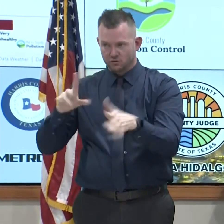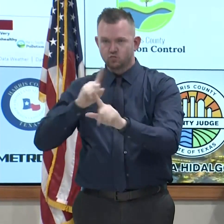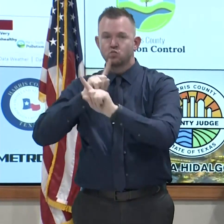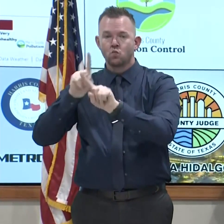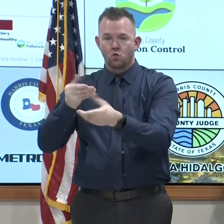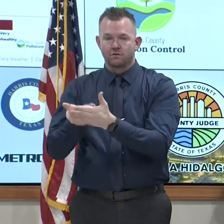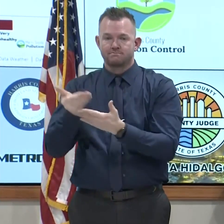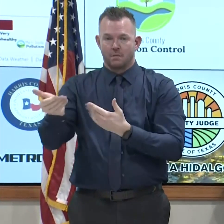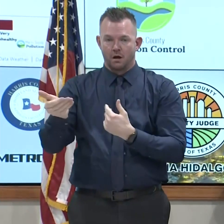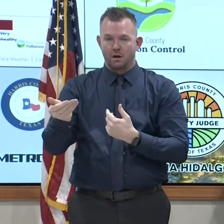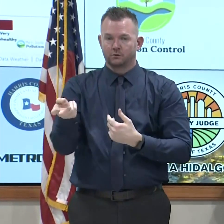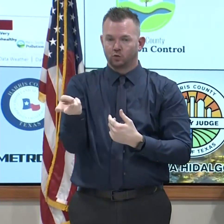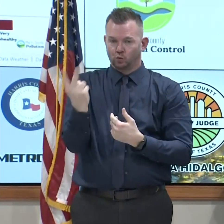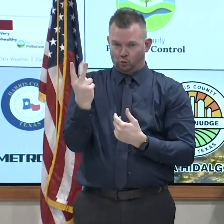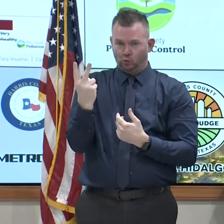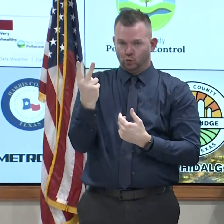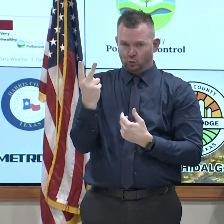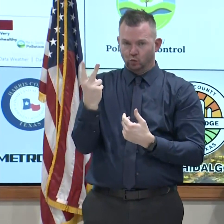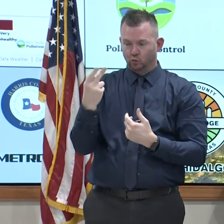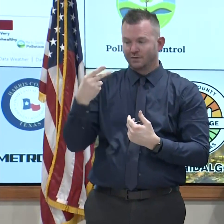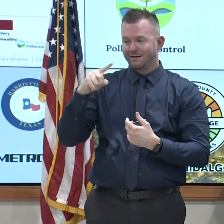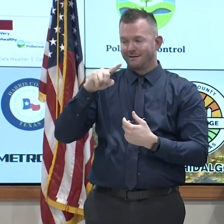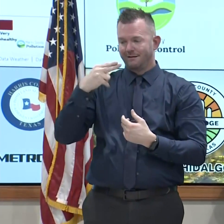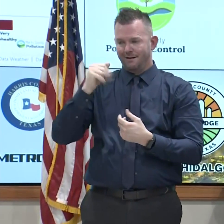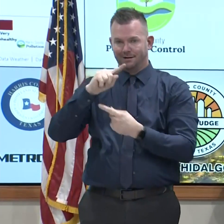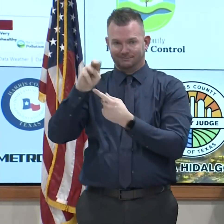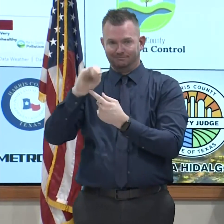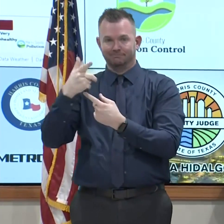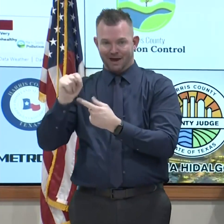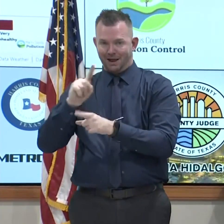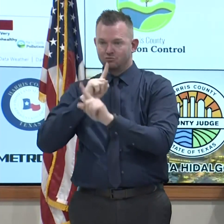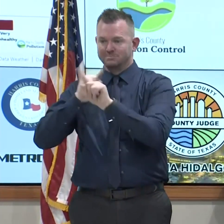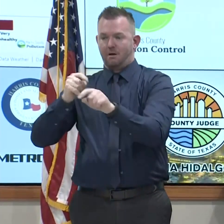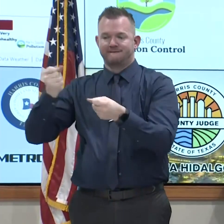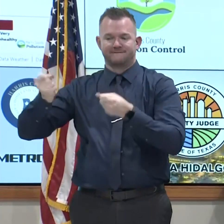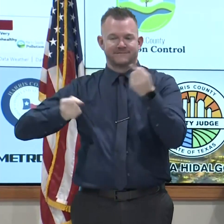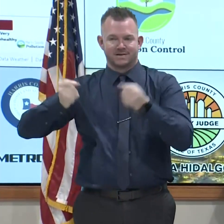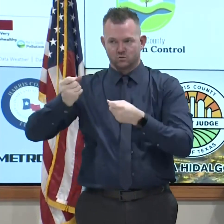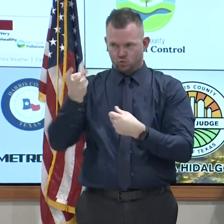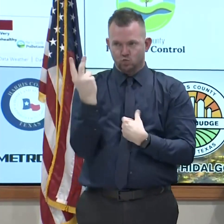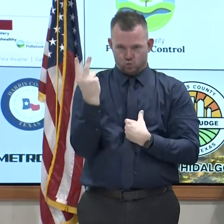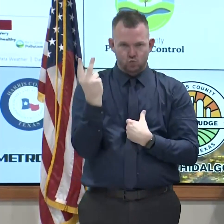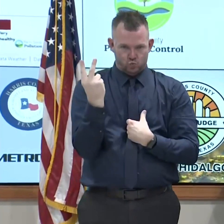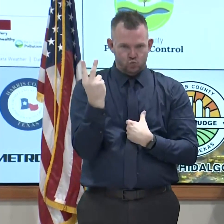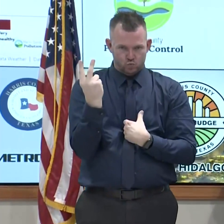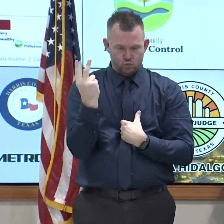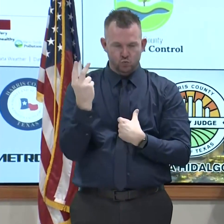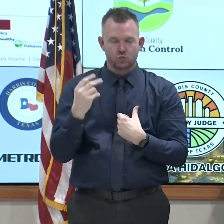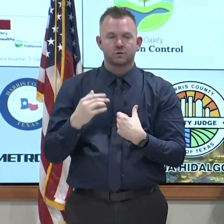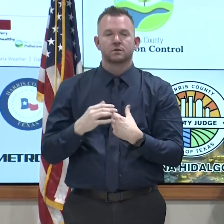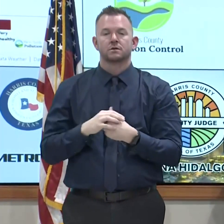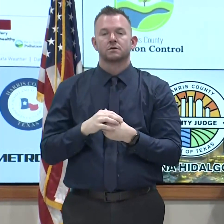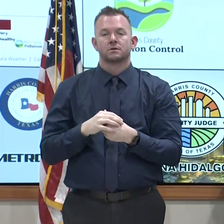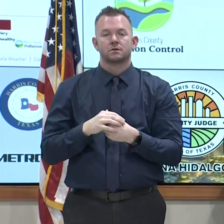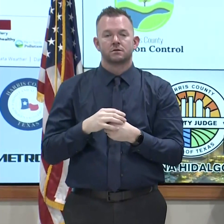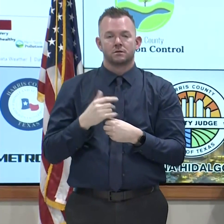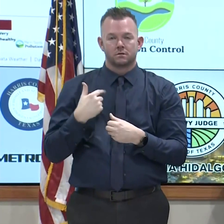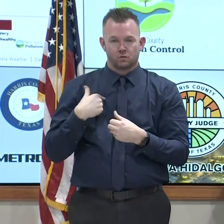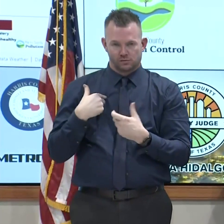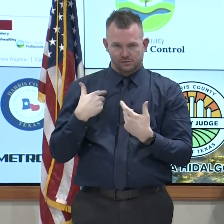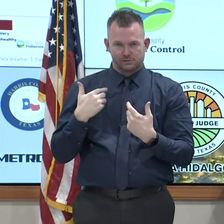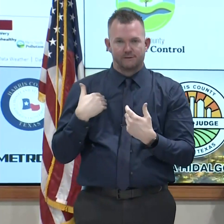In addition, we have 2 new hazmat foam tenders on order that are designed for industrial firefighting. We have an array of